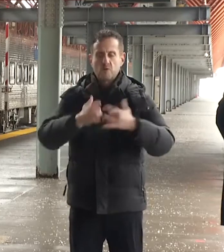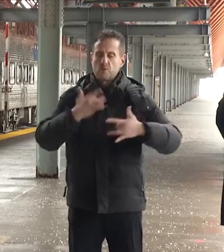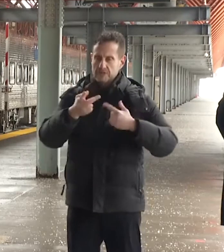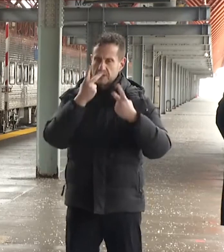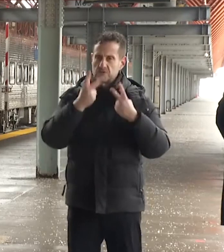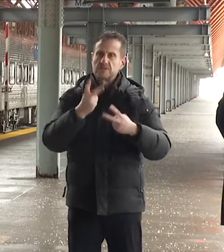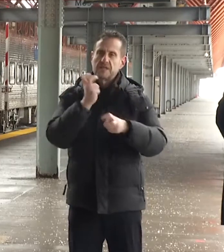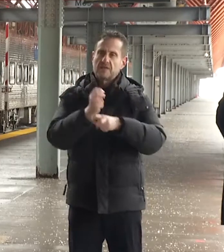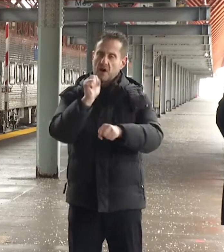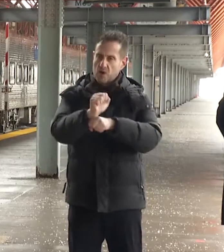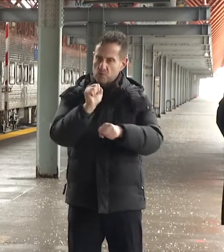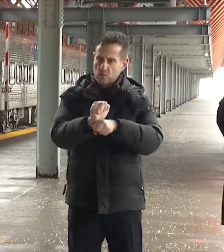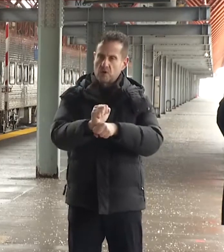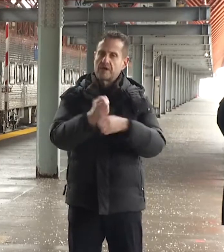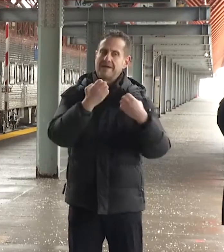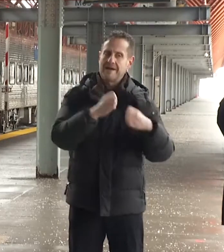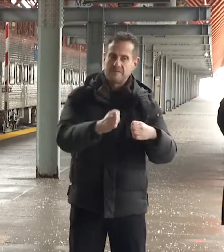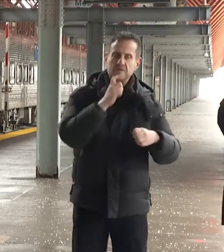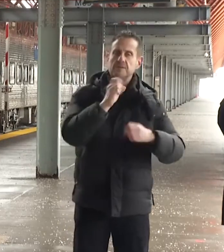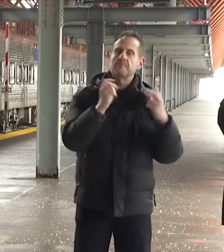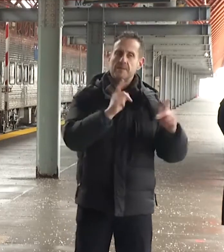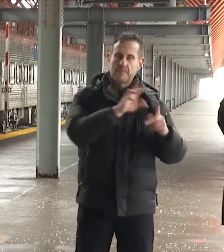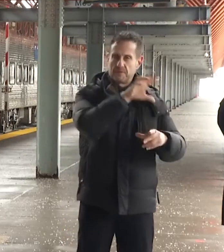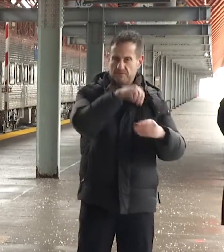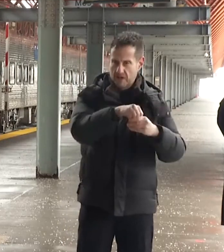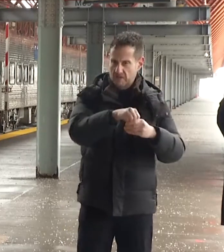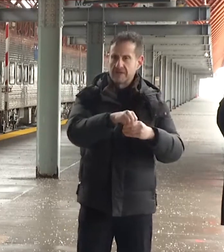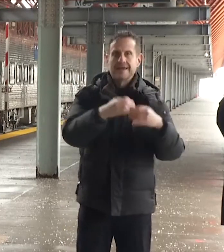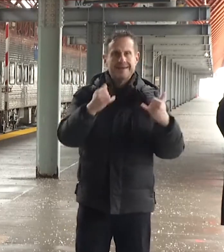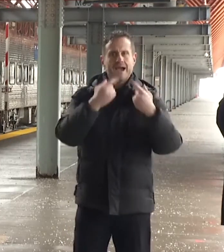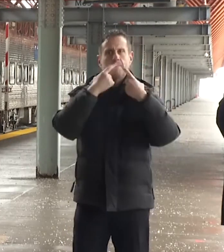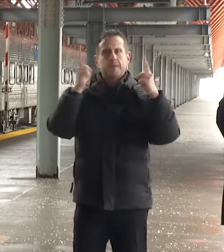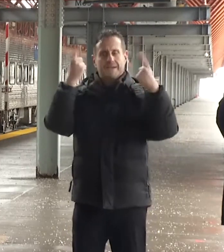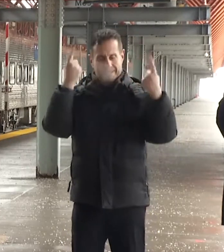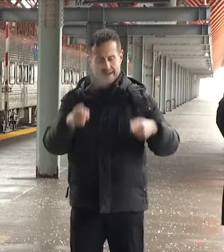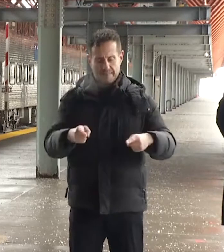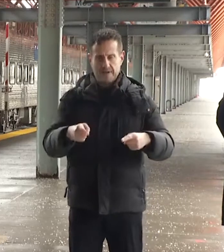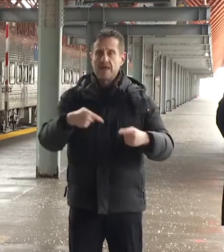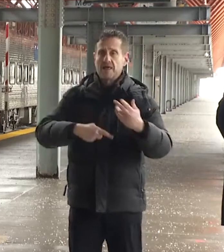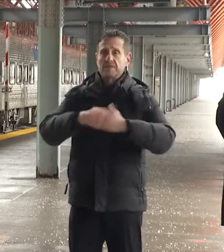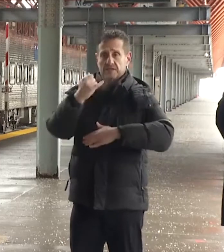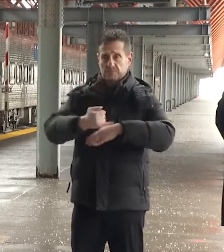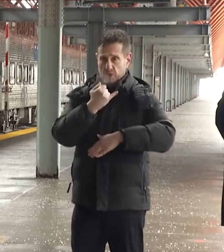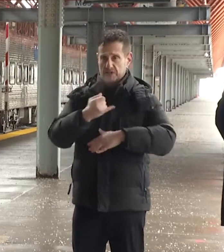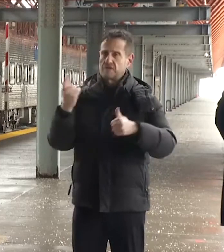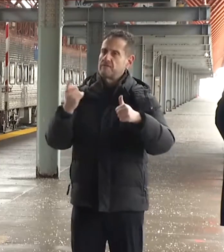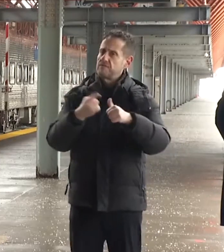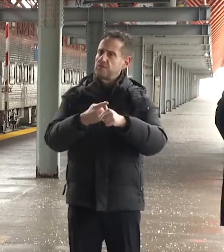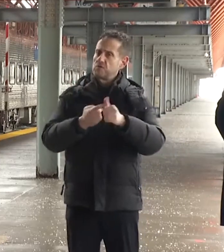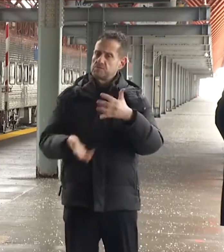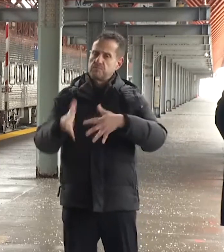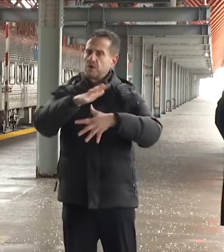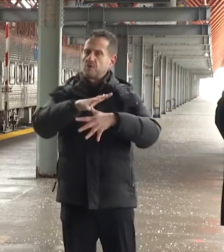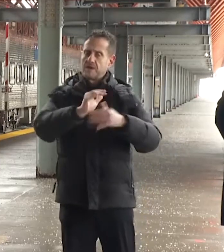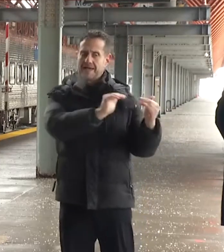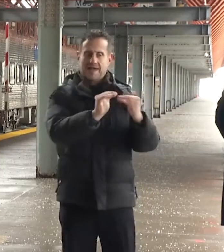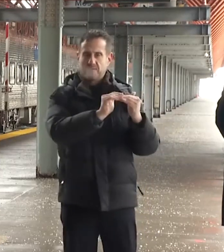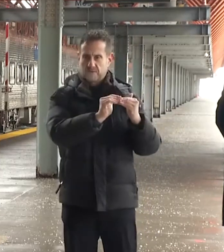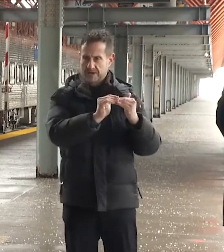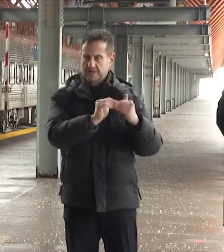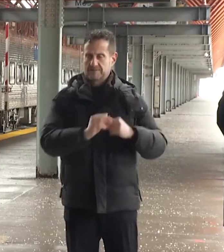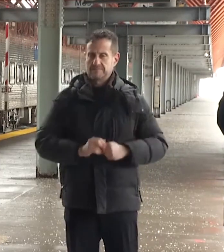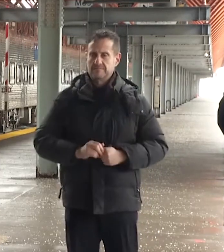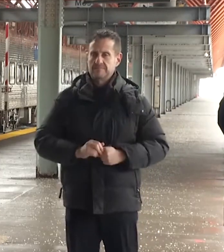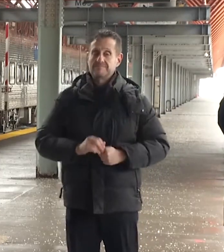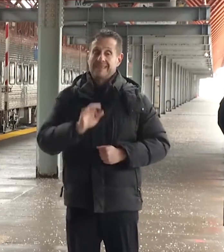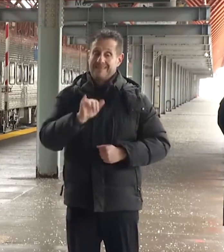efforts made by so many come to fruition. This project puts equity first and foremost and serves as a